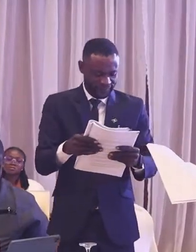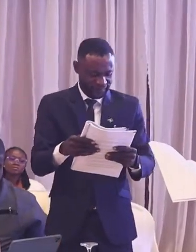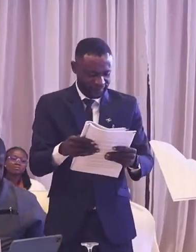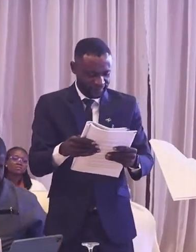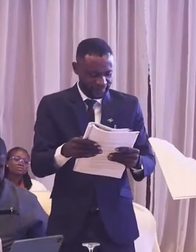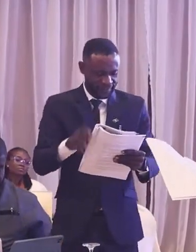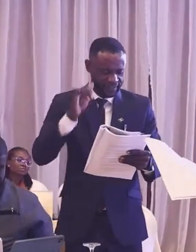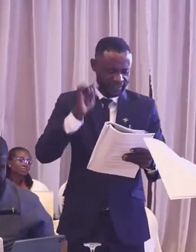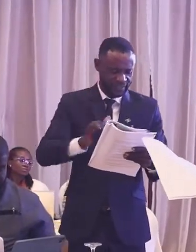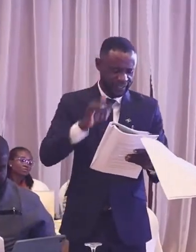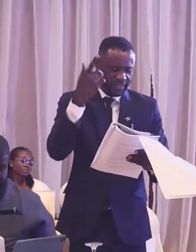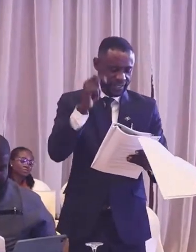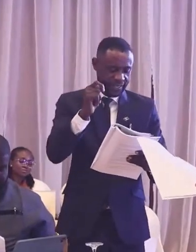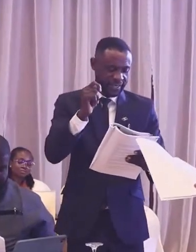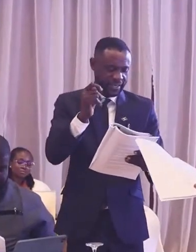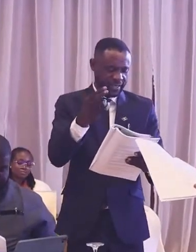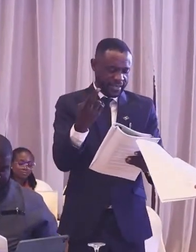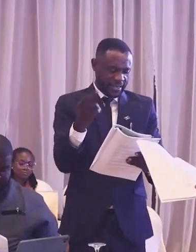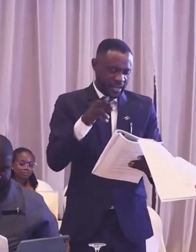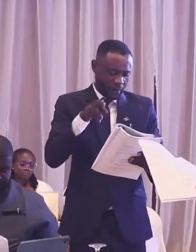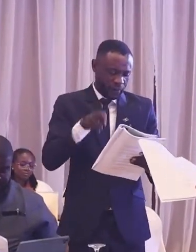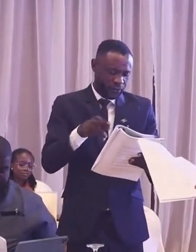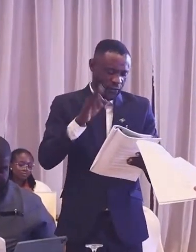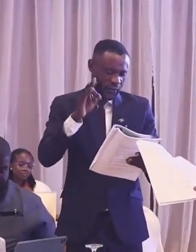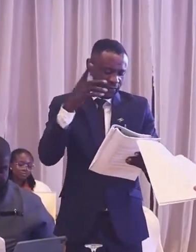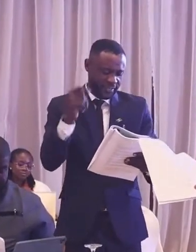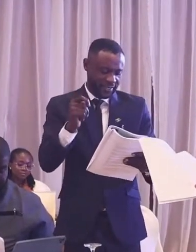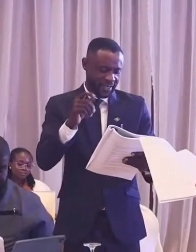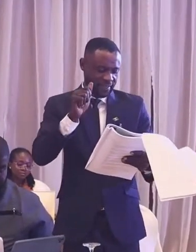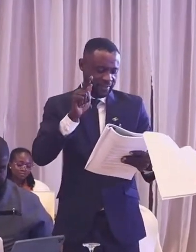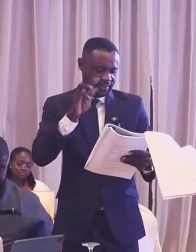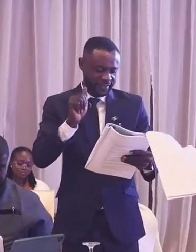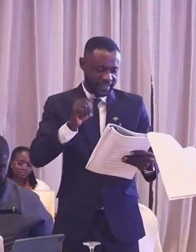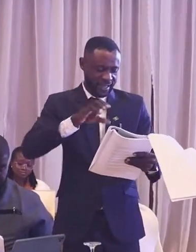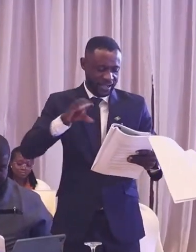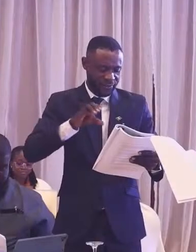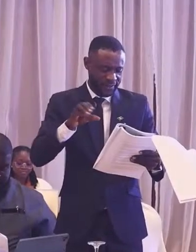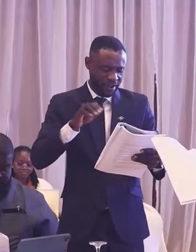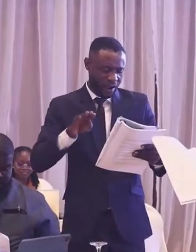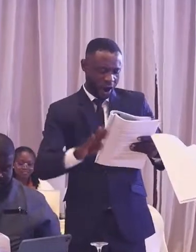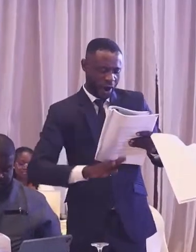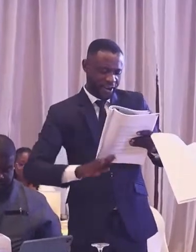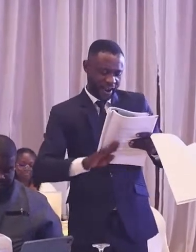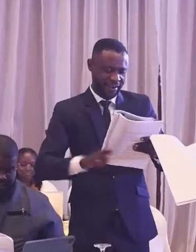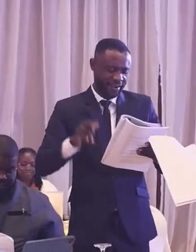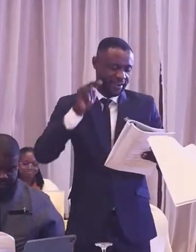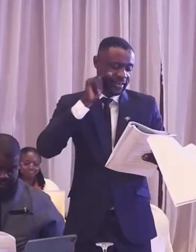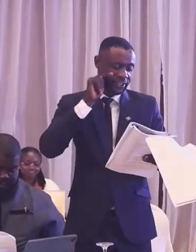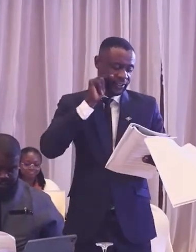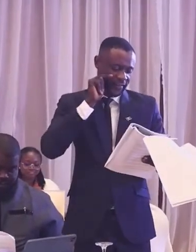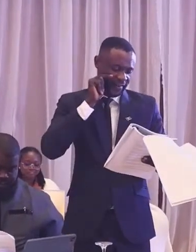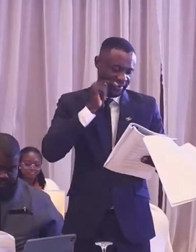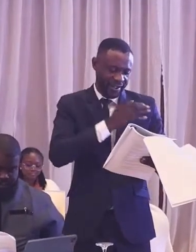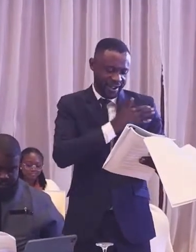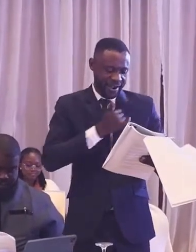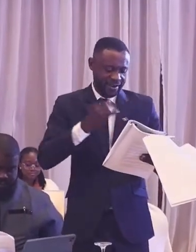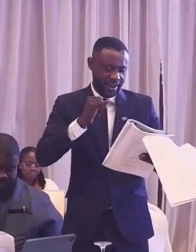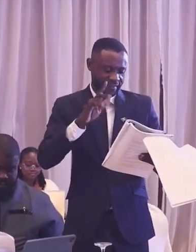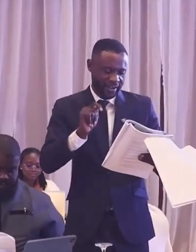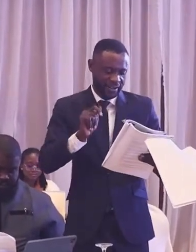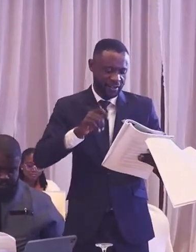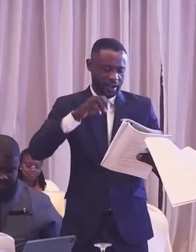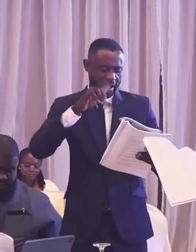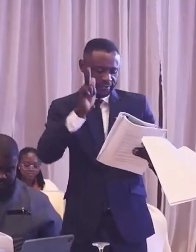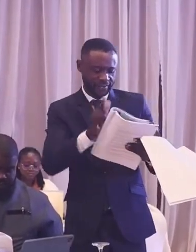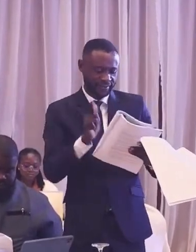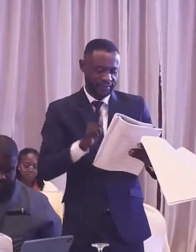Note that the responsibility of the aviation sector under Nigerian and international